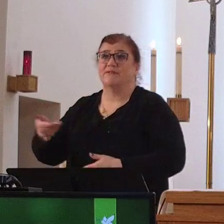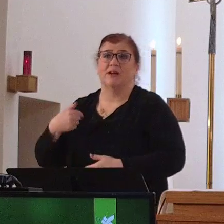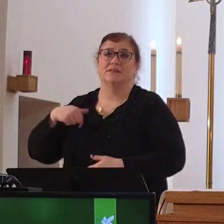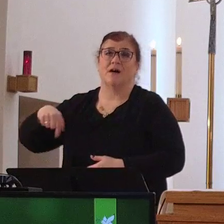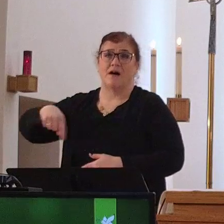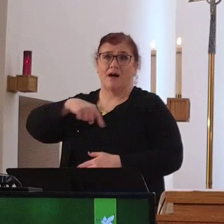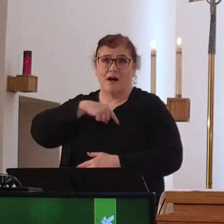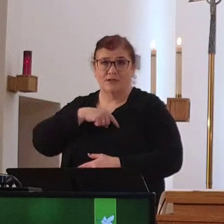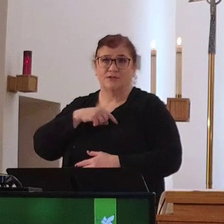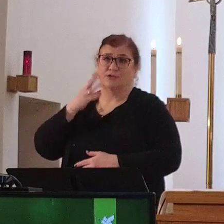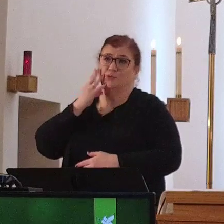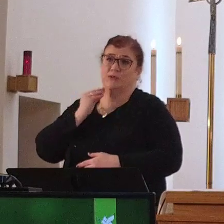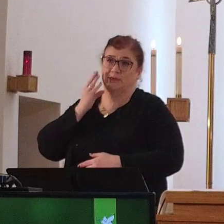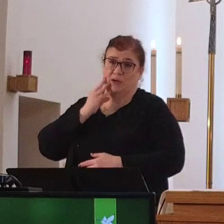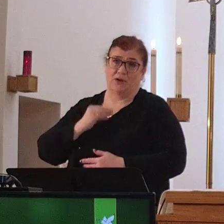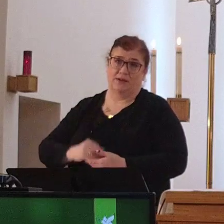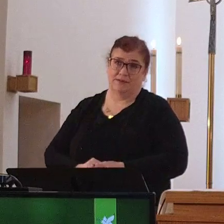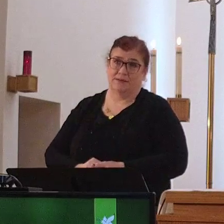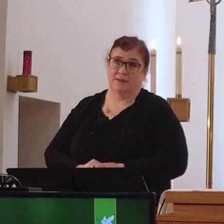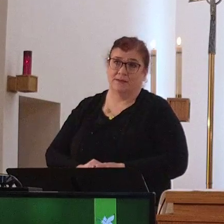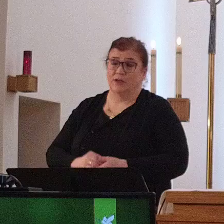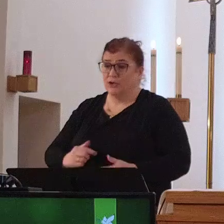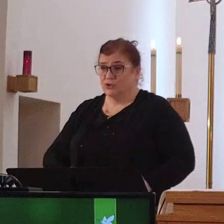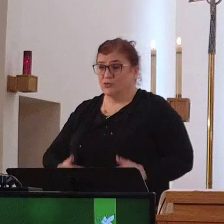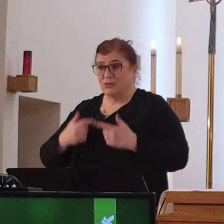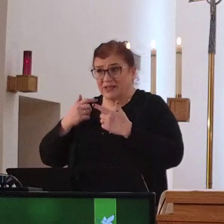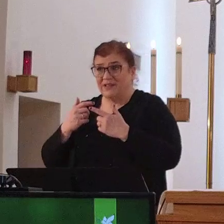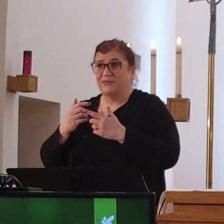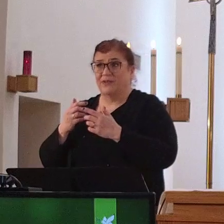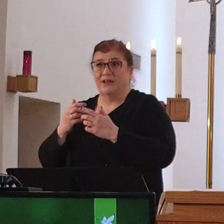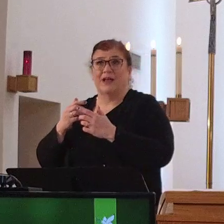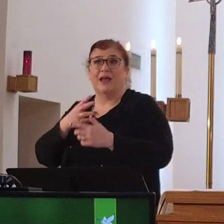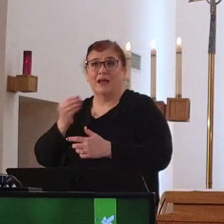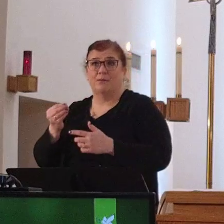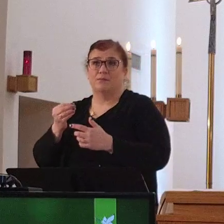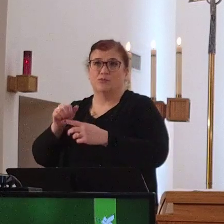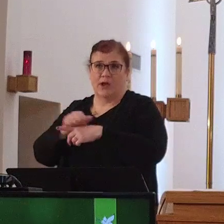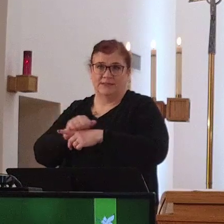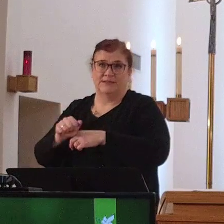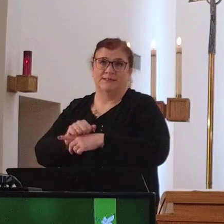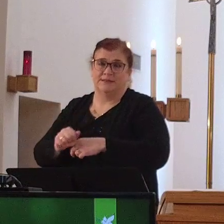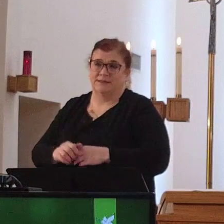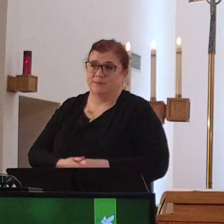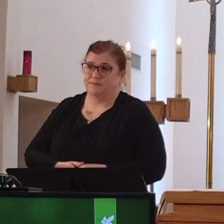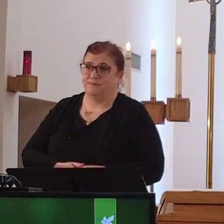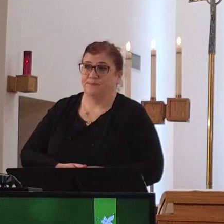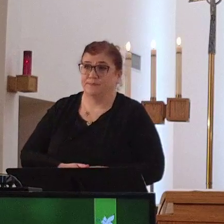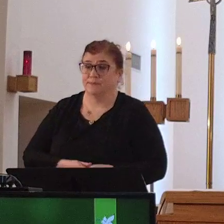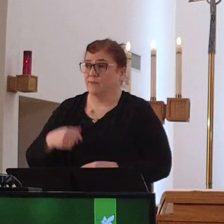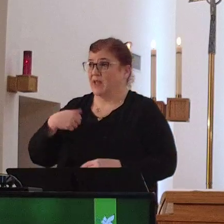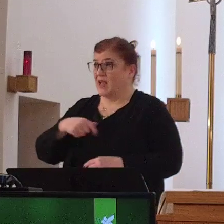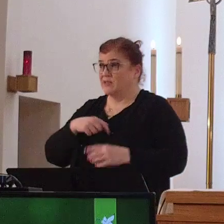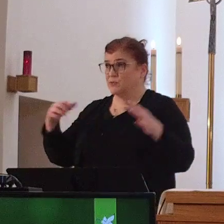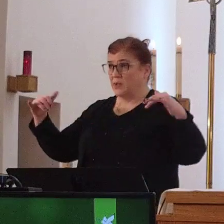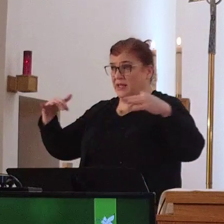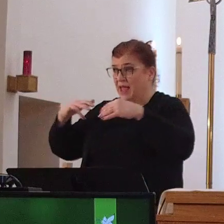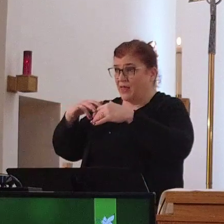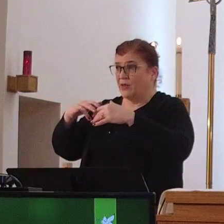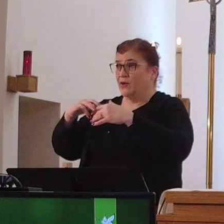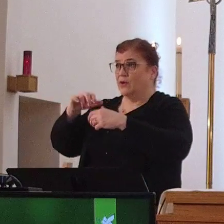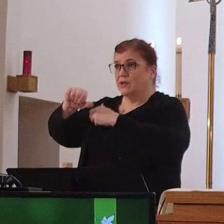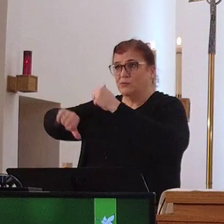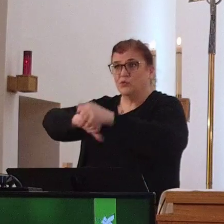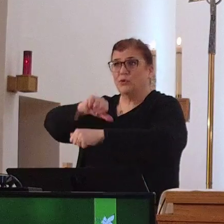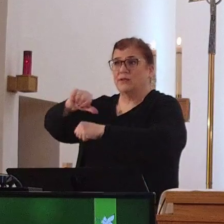us to experience, to live in, and to practice. As we gather in